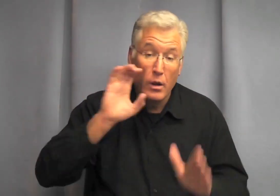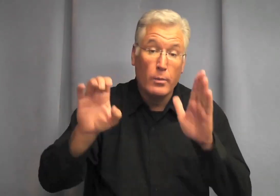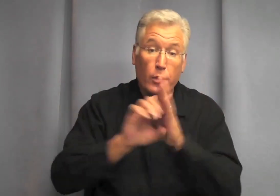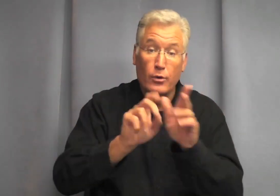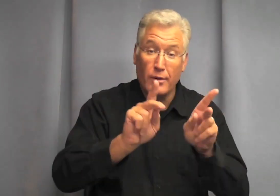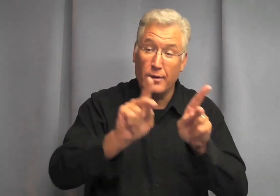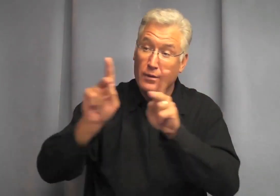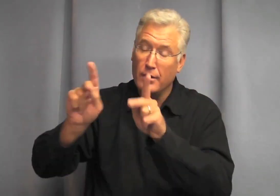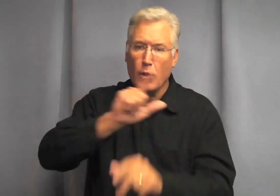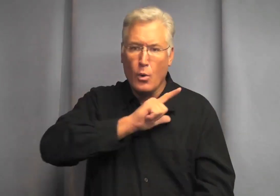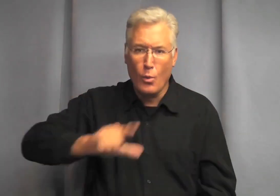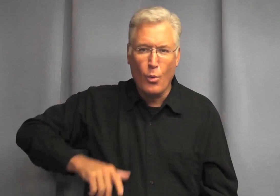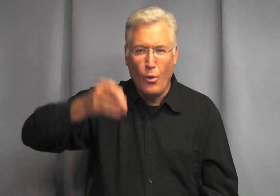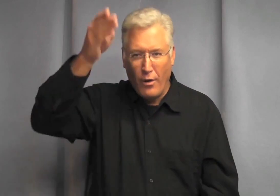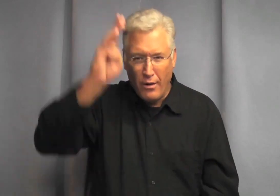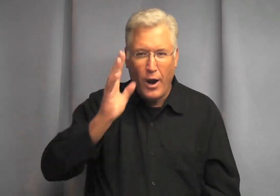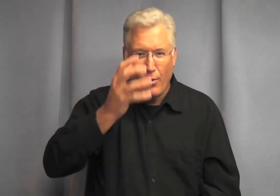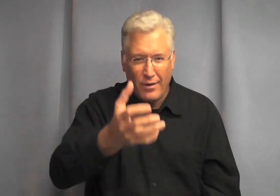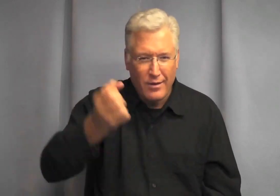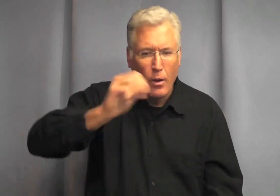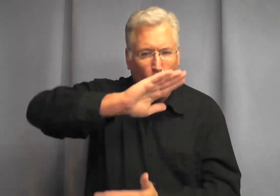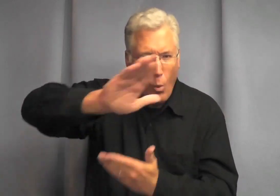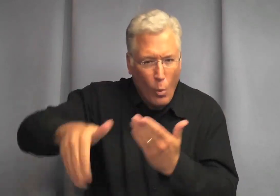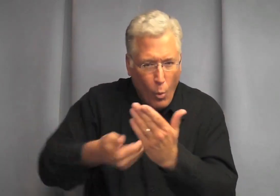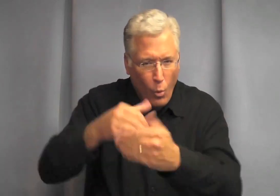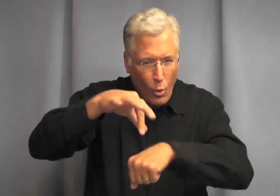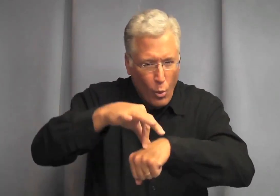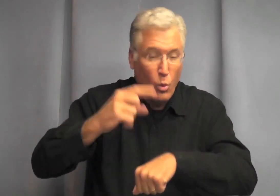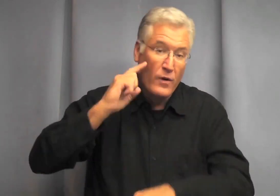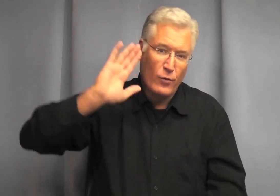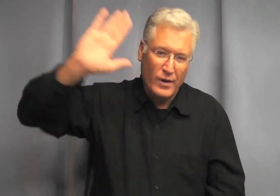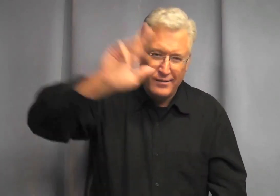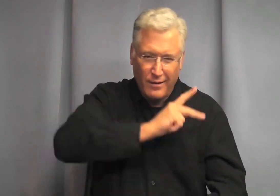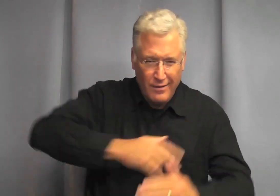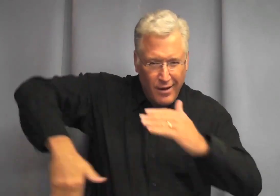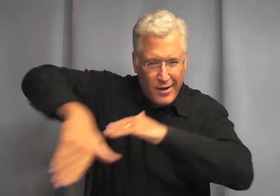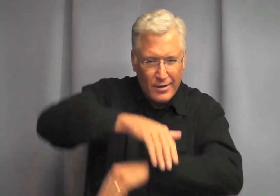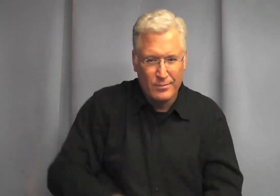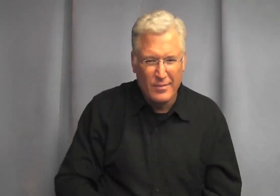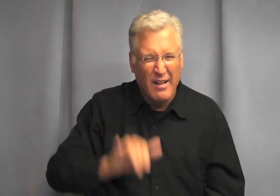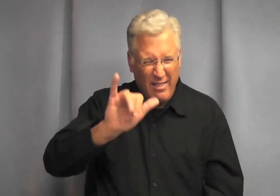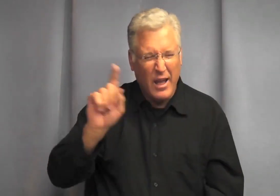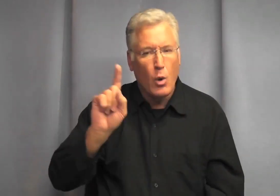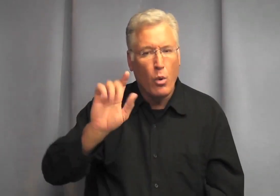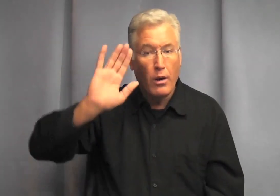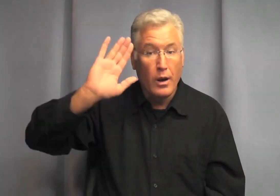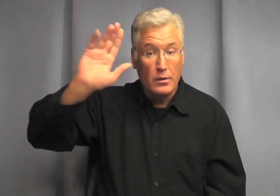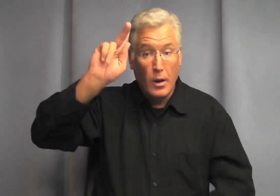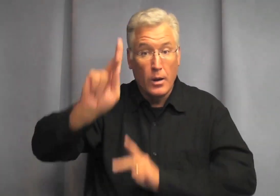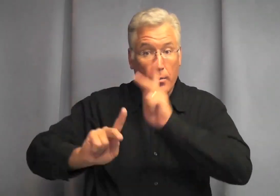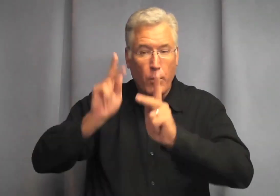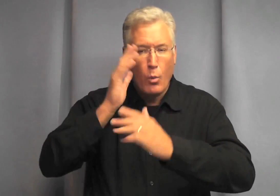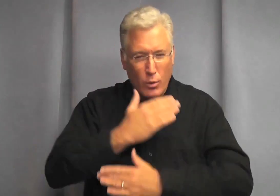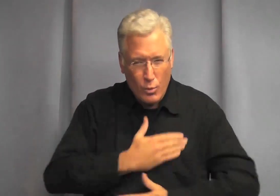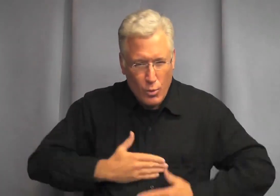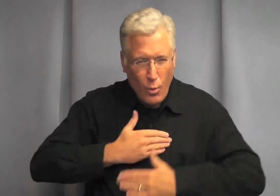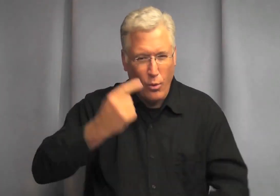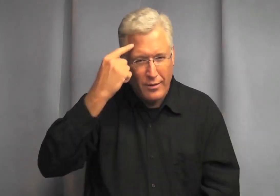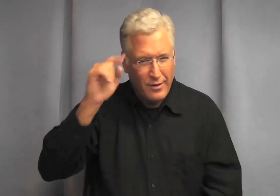be the end? No, it's not. It was a picture of God's plan to take the whole earth for himself, all of